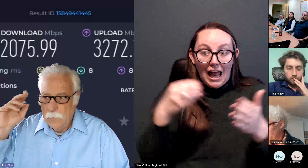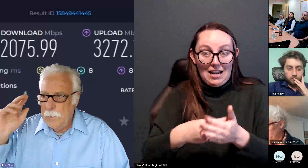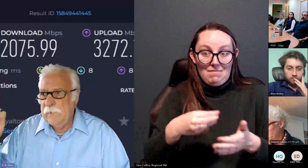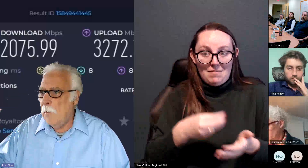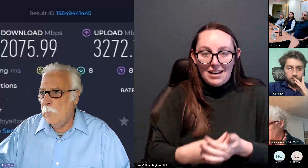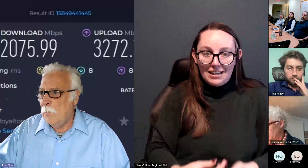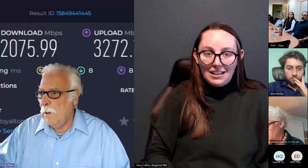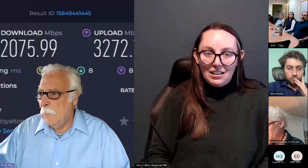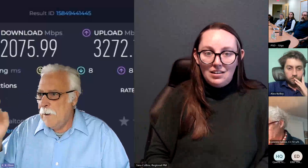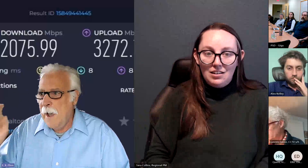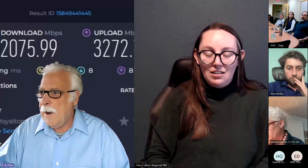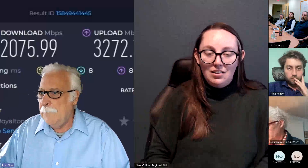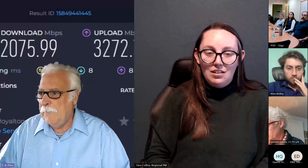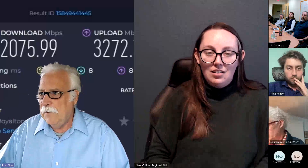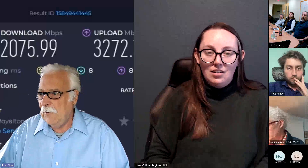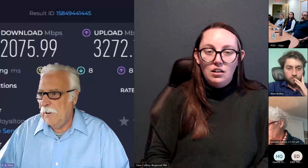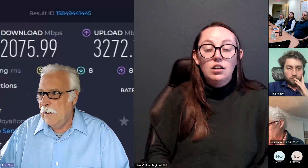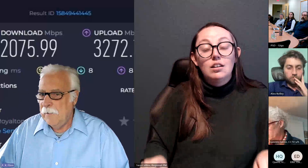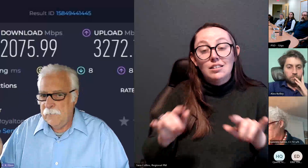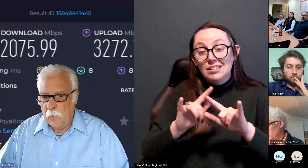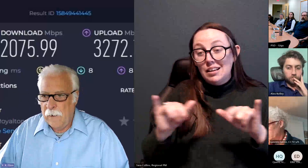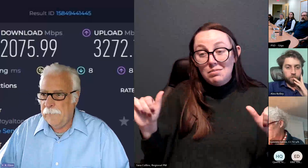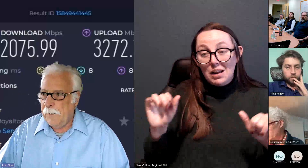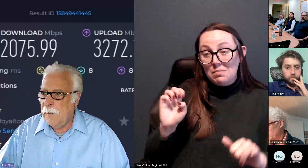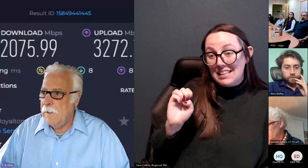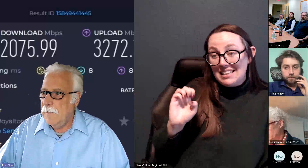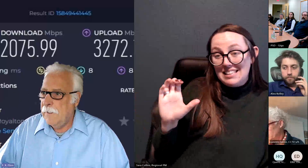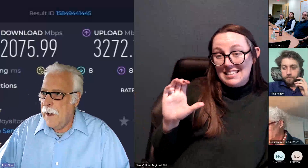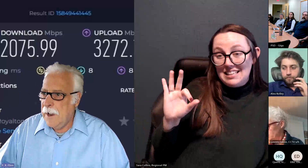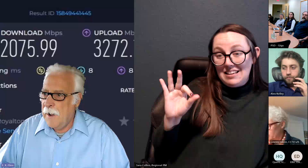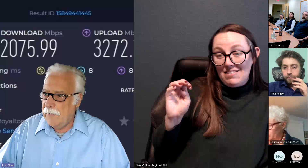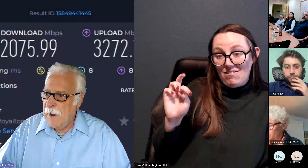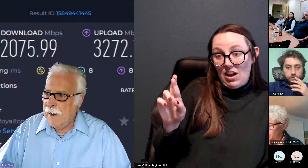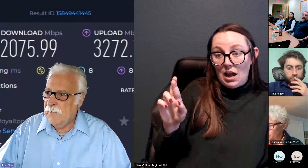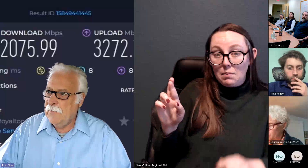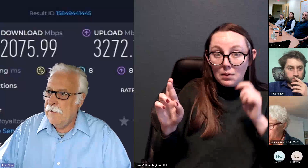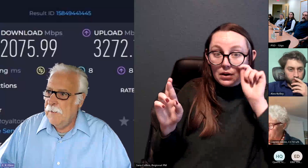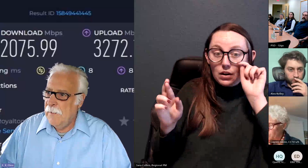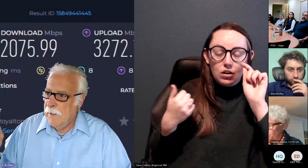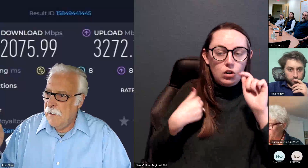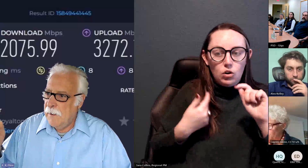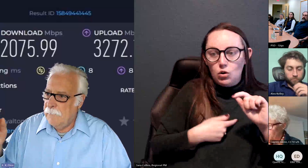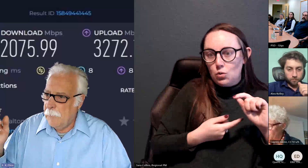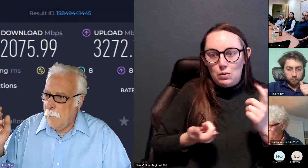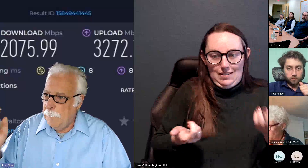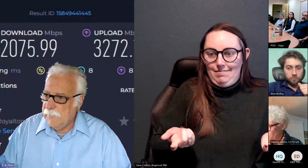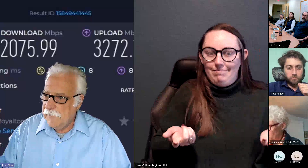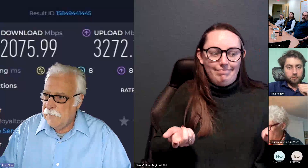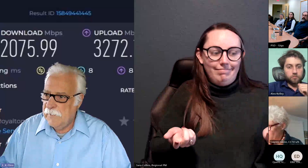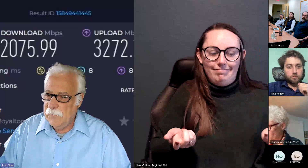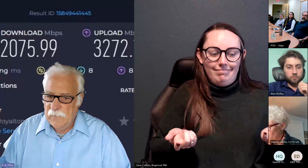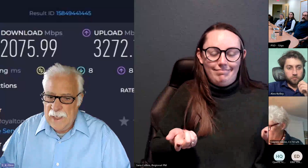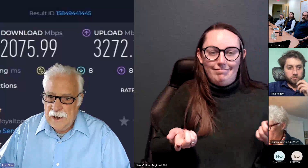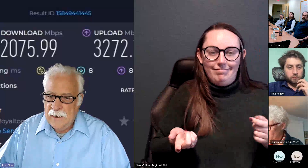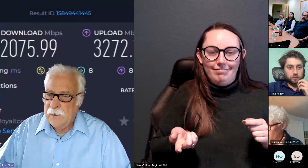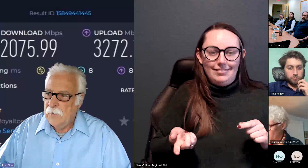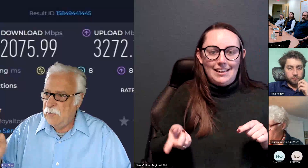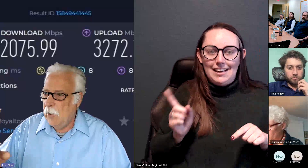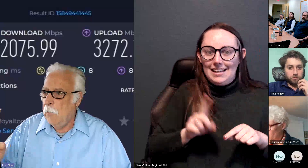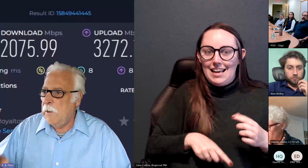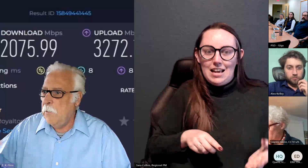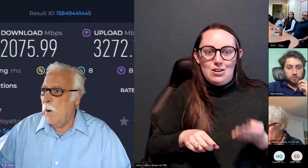Fiber, we're not in a position to offer the kind of contracts for businesses